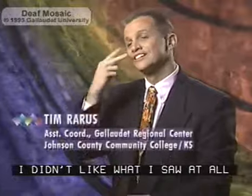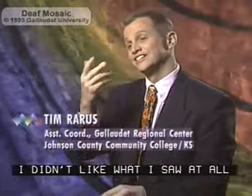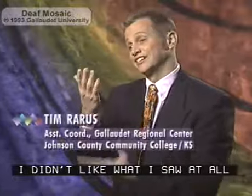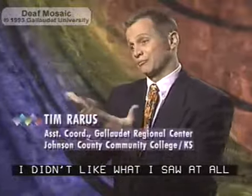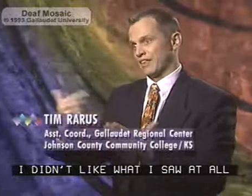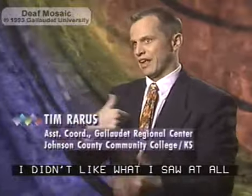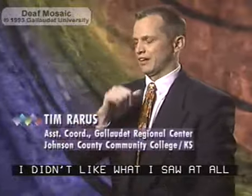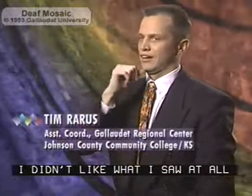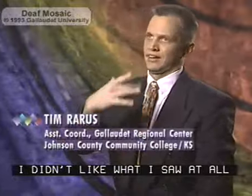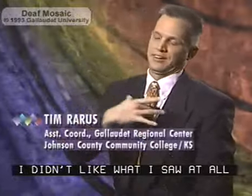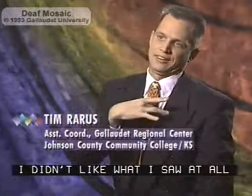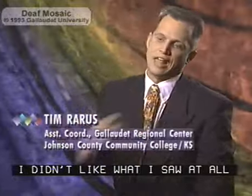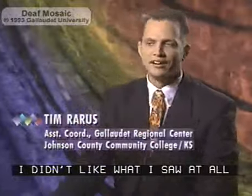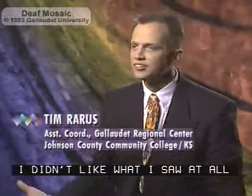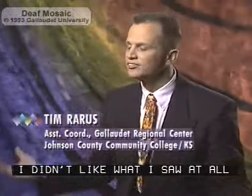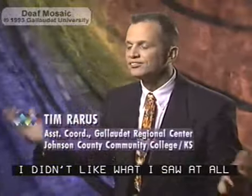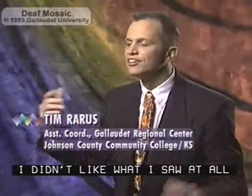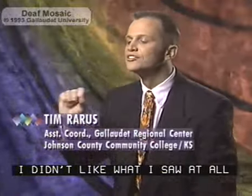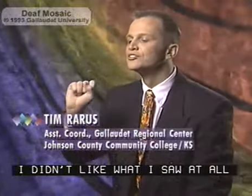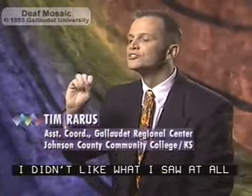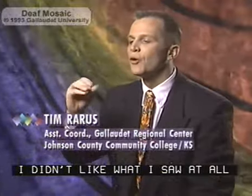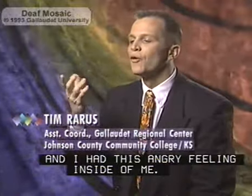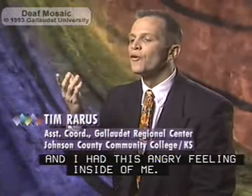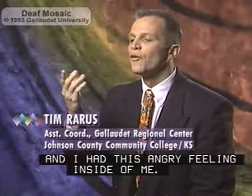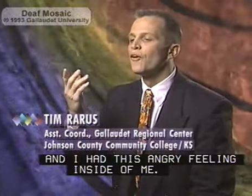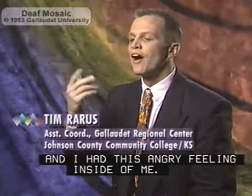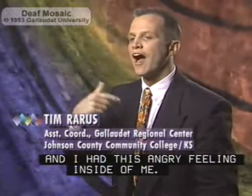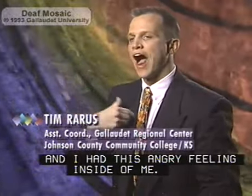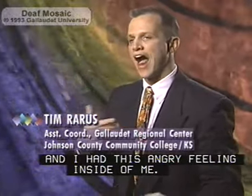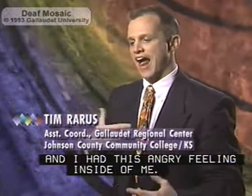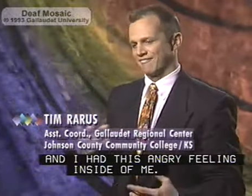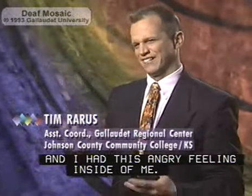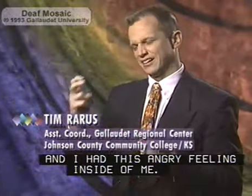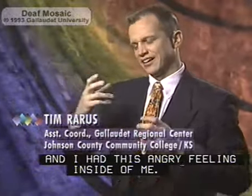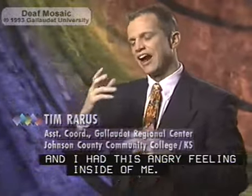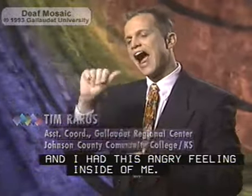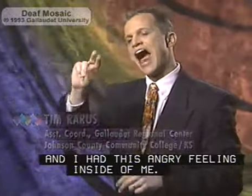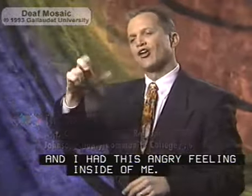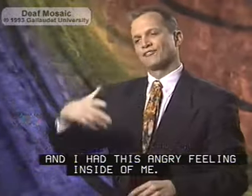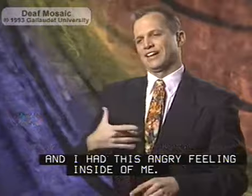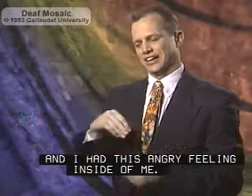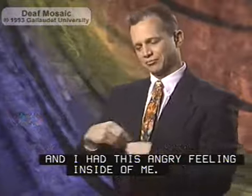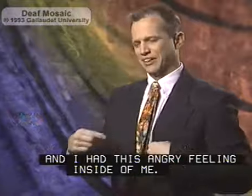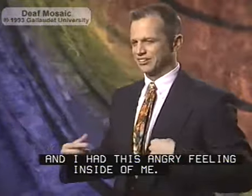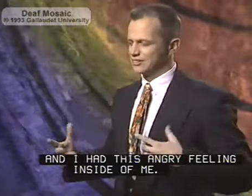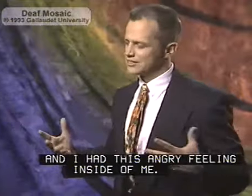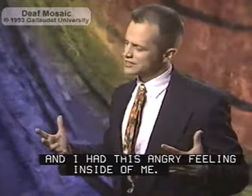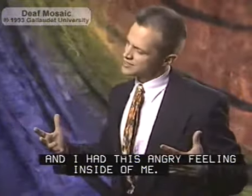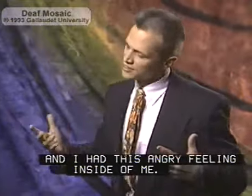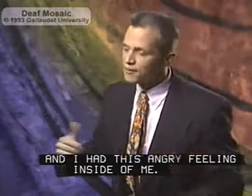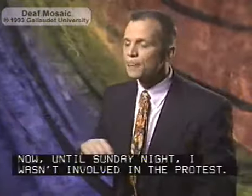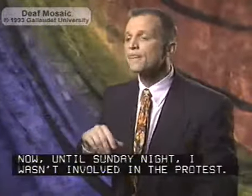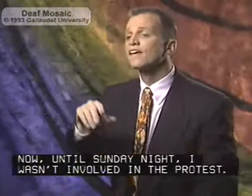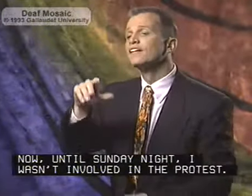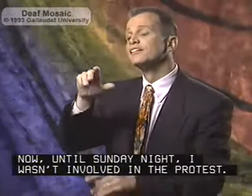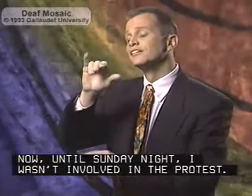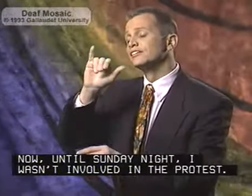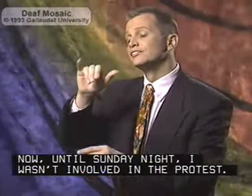I didn't like what I saw at all, and I had this angry feeling inside of me. Now, until Sunday night,